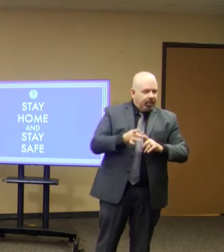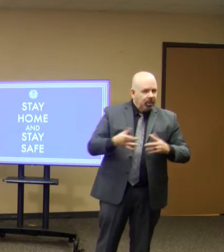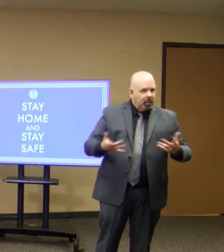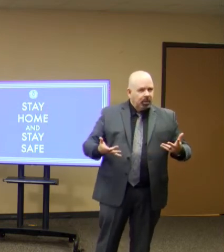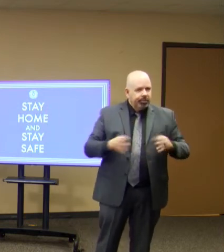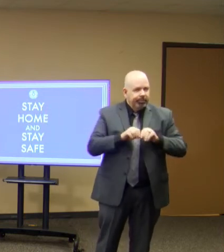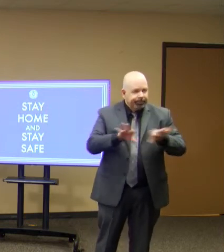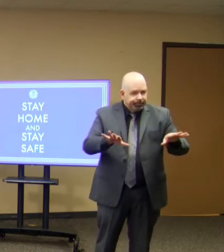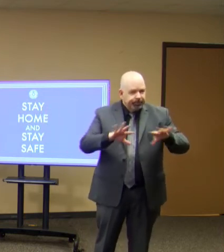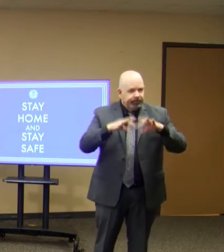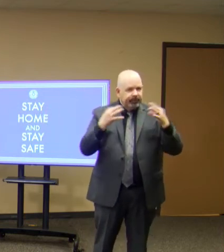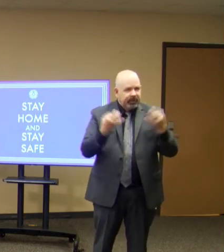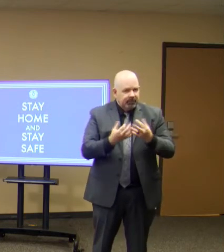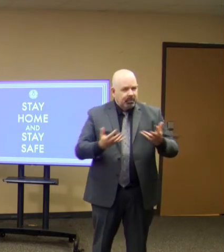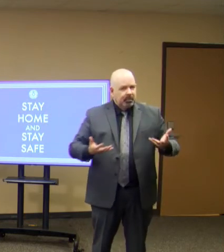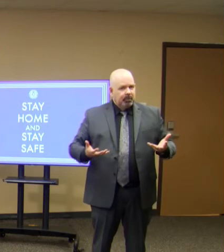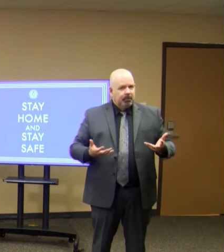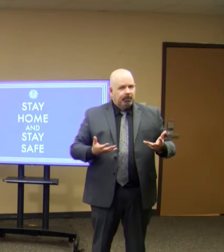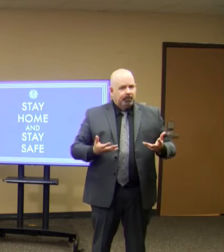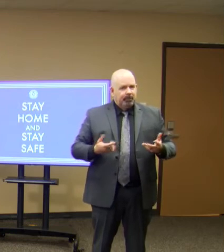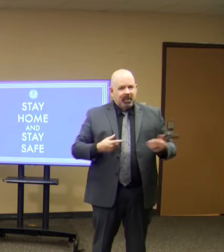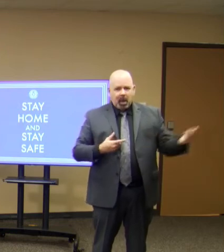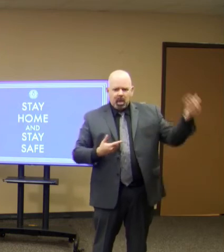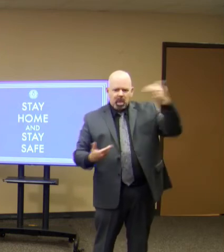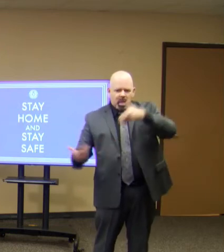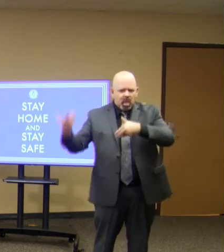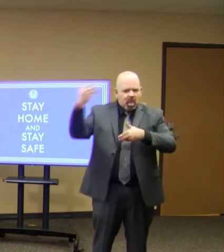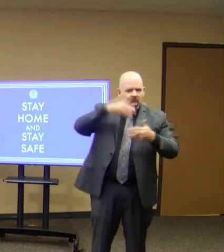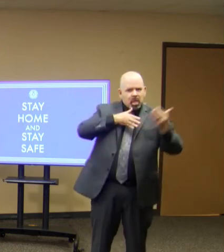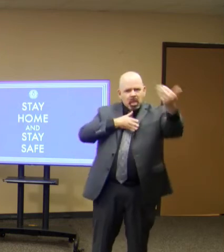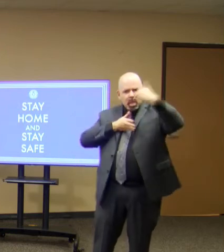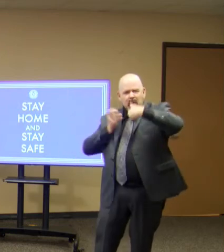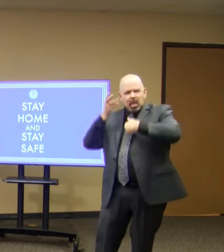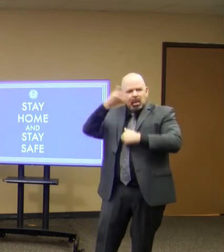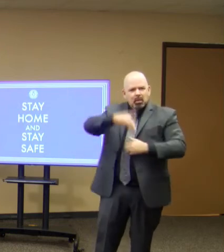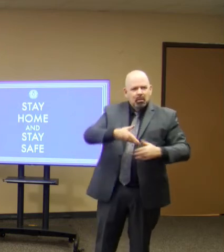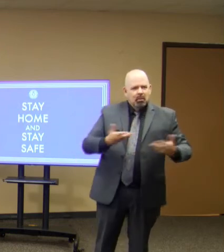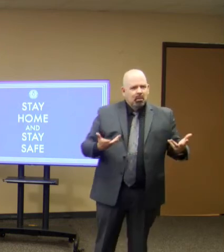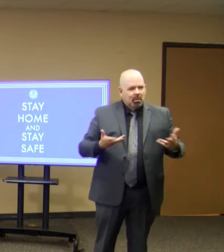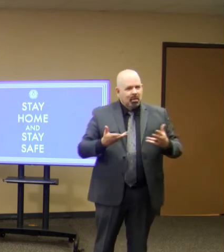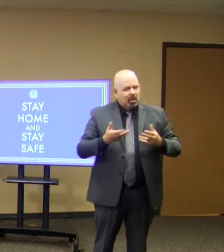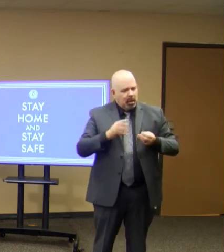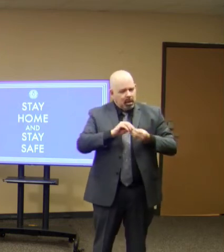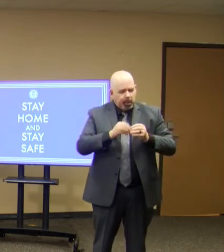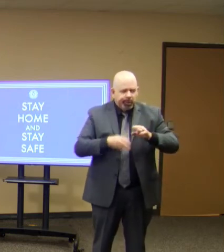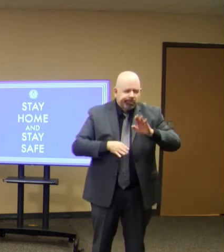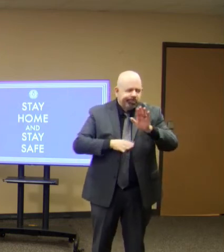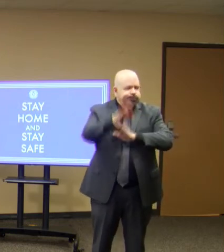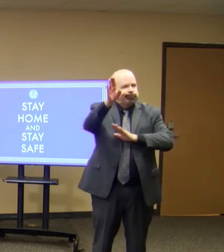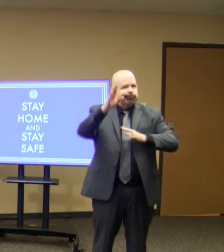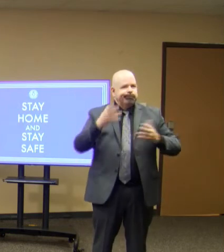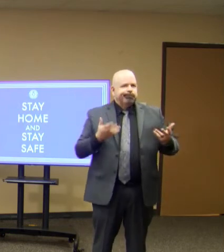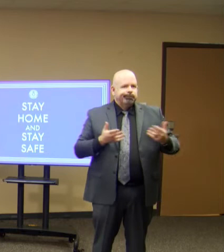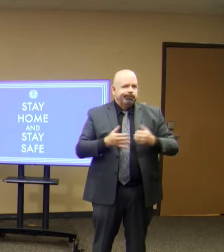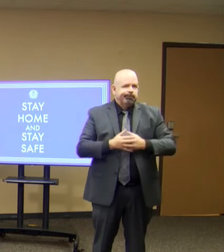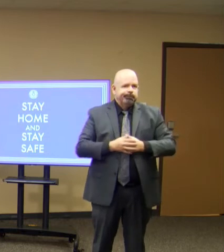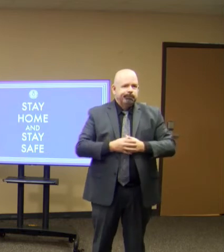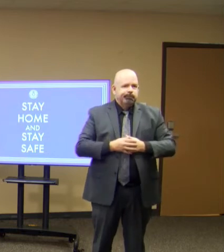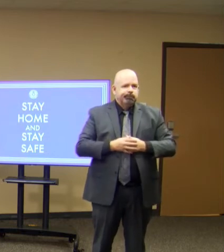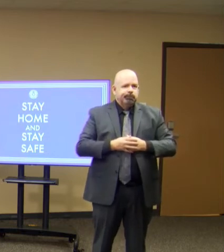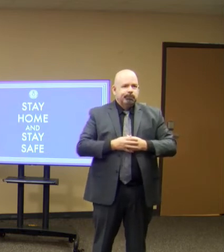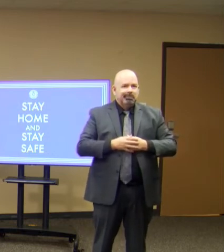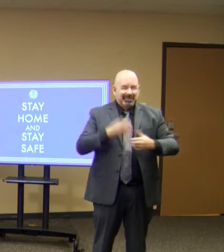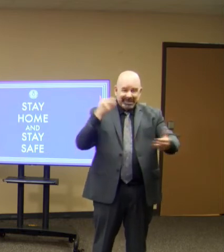increasing. Along with people, we're about to bust out into Thanksgiving and, hopefully not,